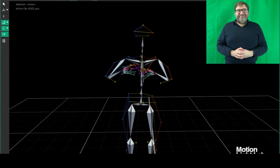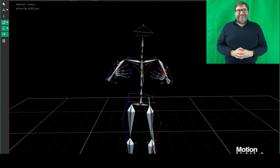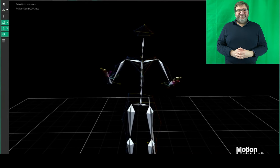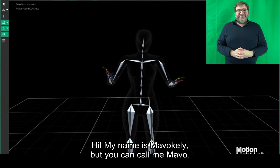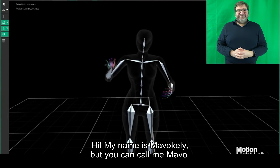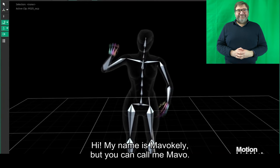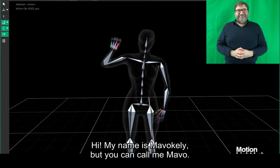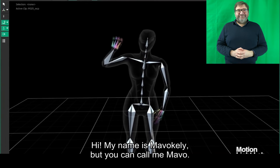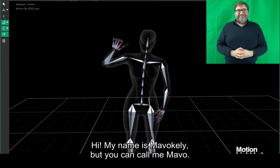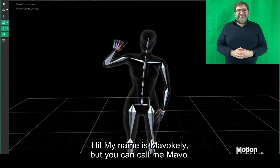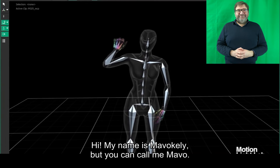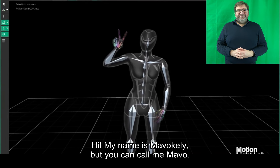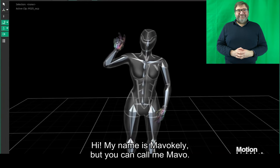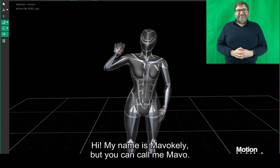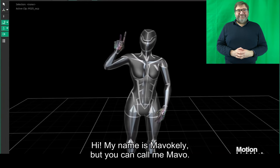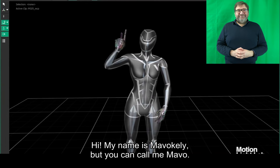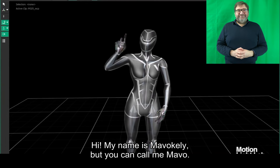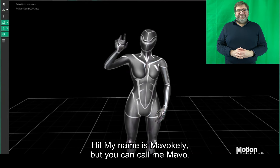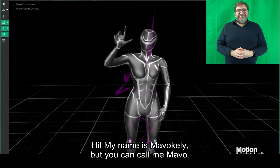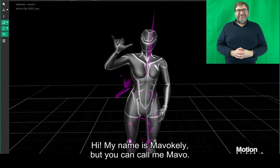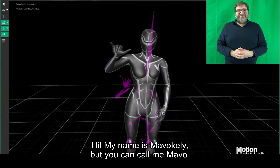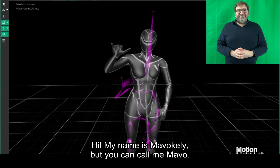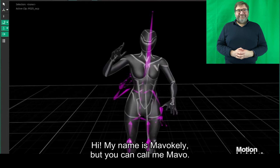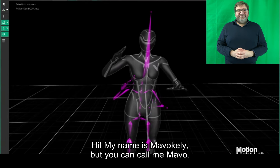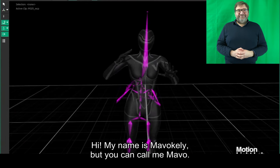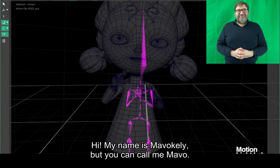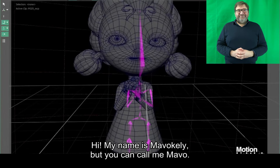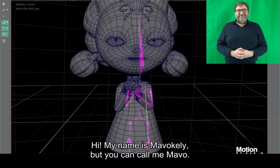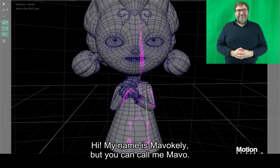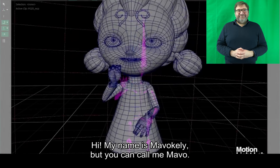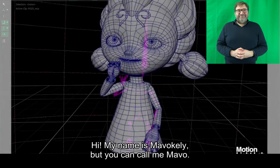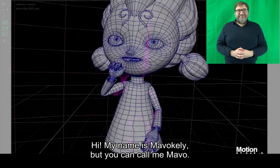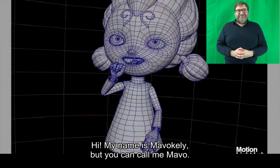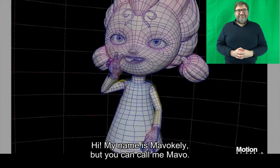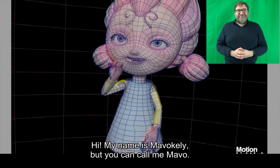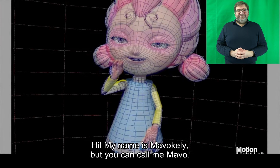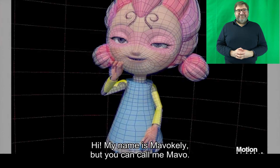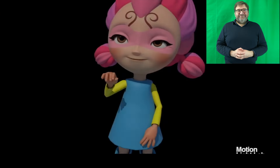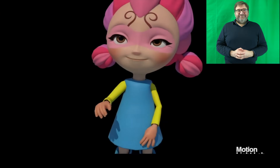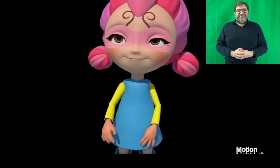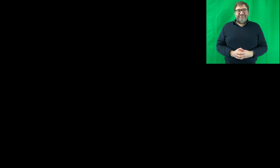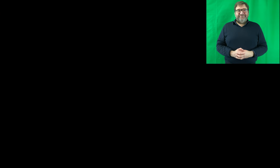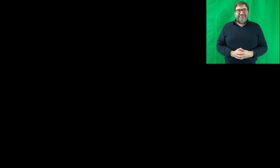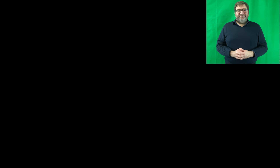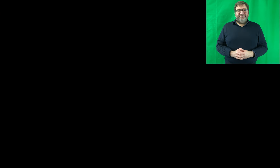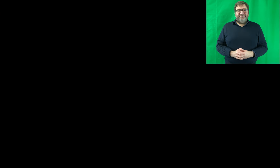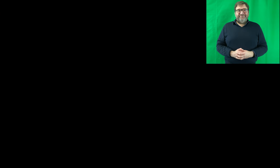Hi, my name is Mavo Kelly, but you can call me Mavo.